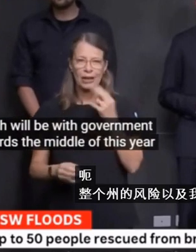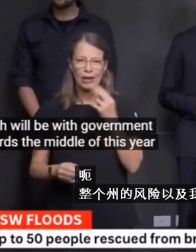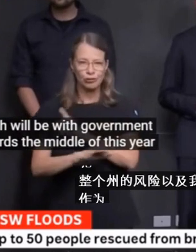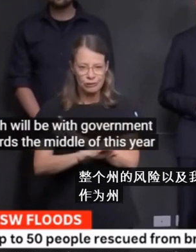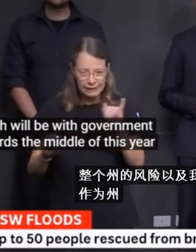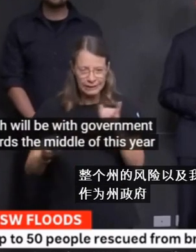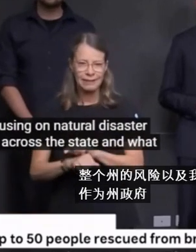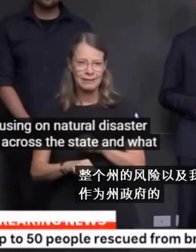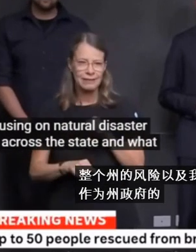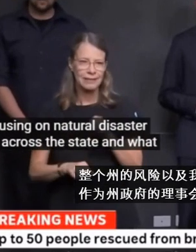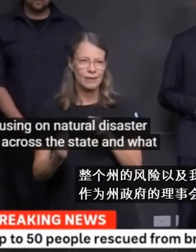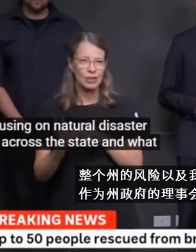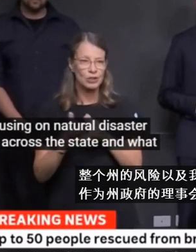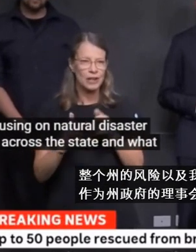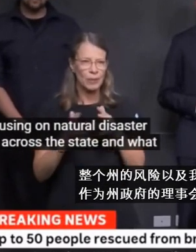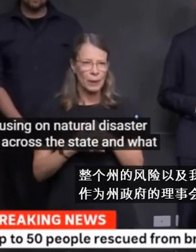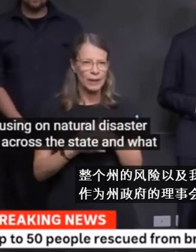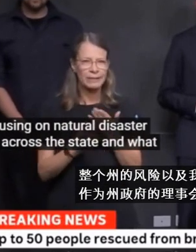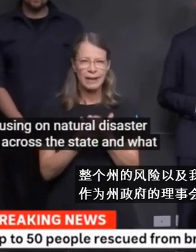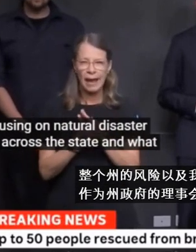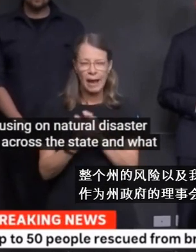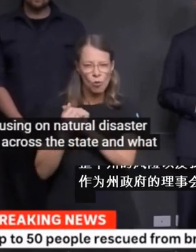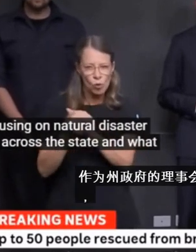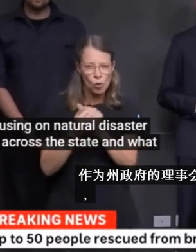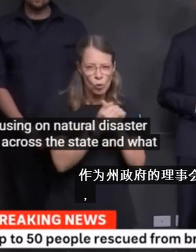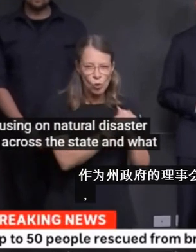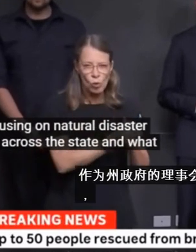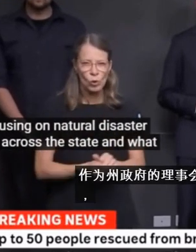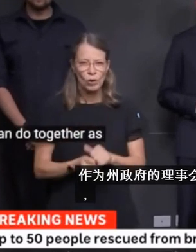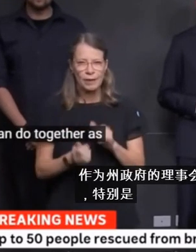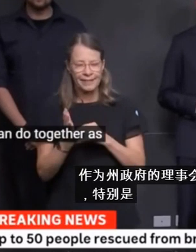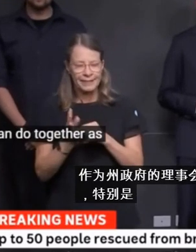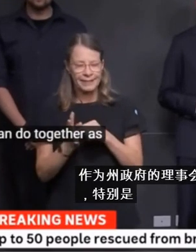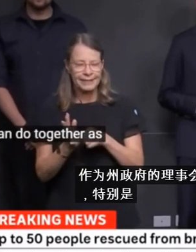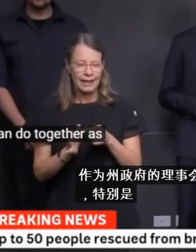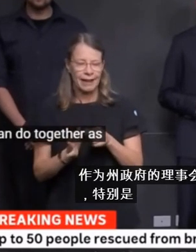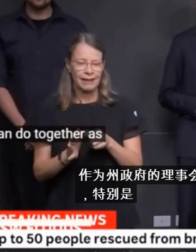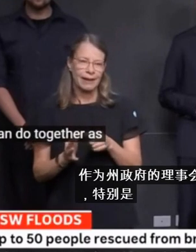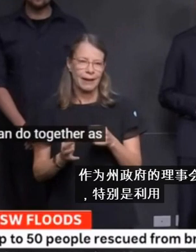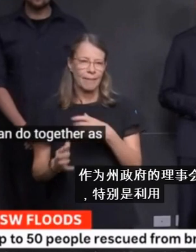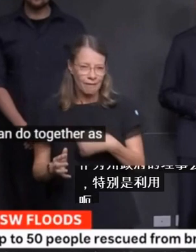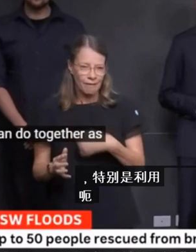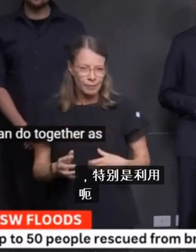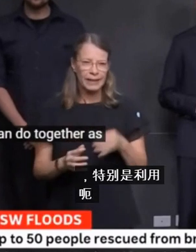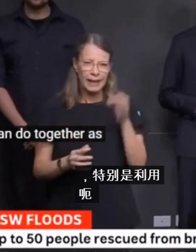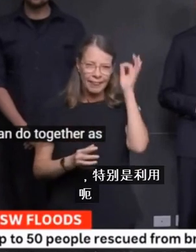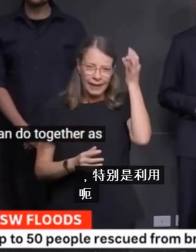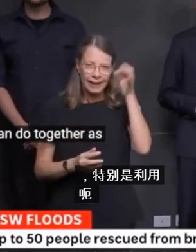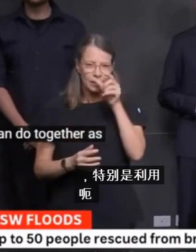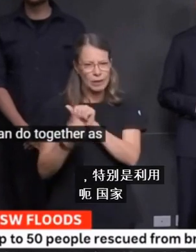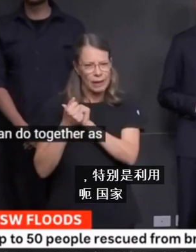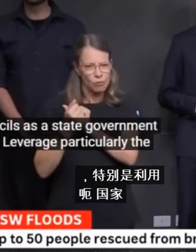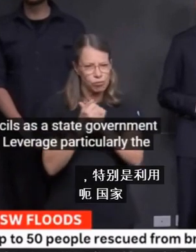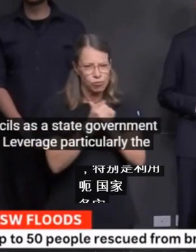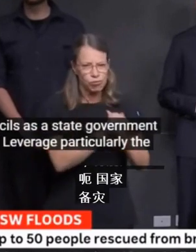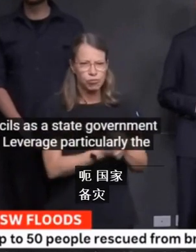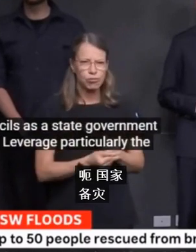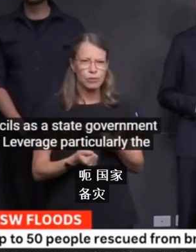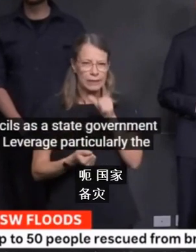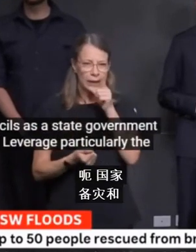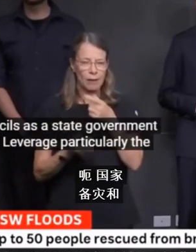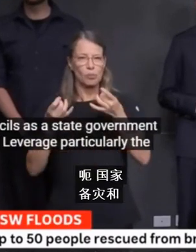and what we can do together as councils, as a state government, and leverage particularly the national arrangements for